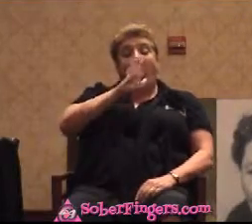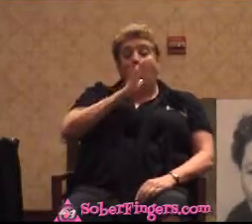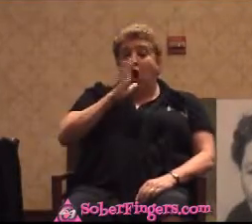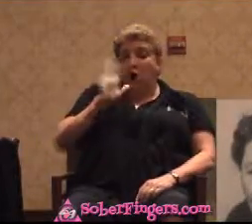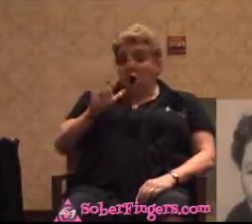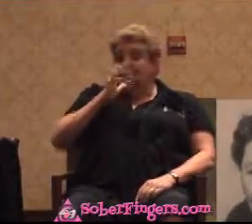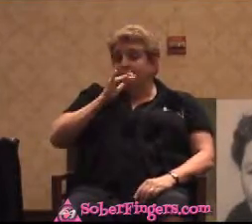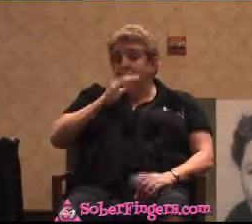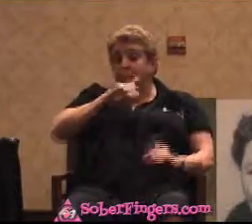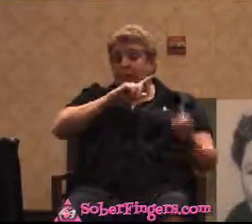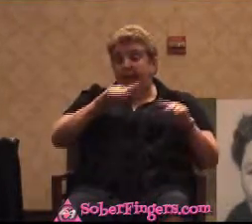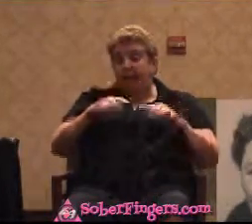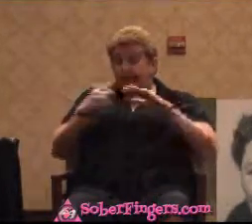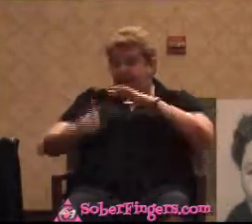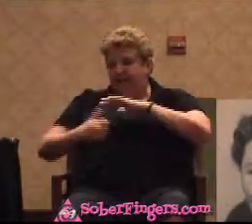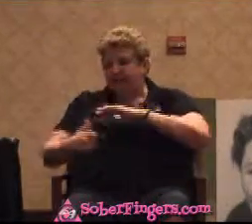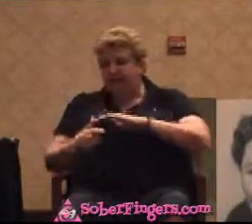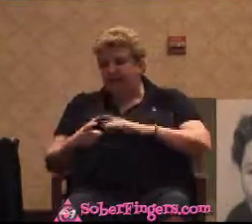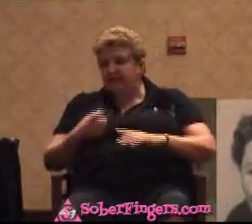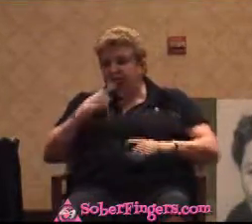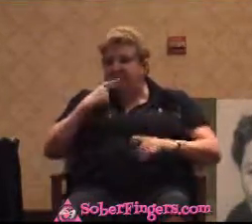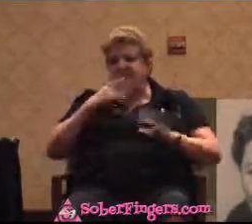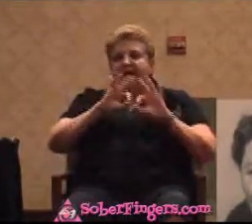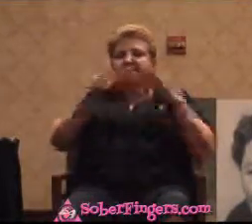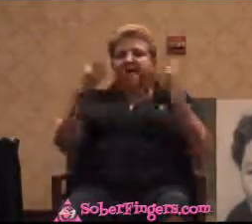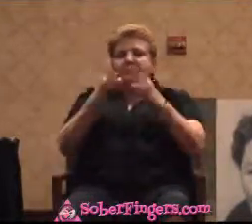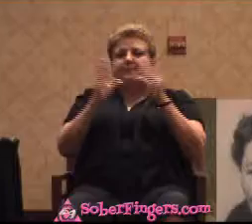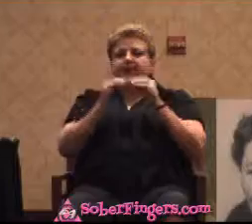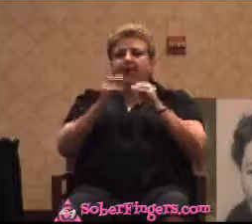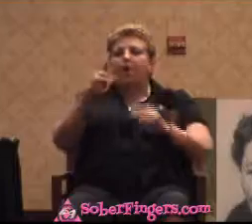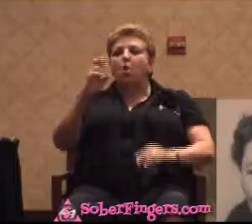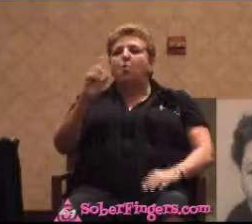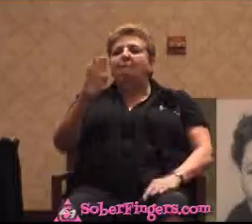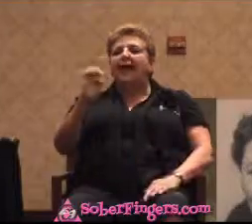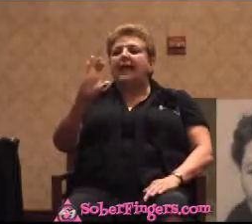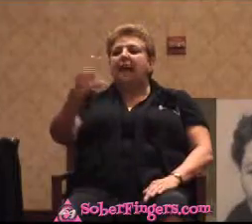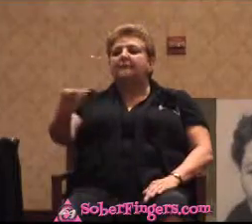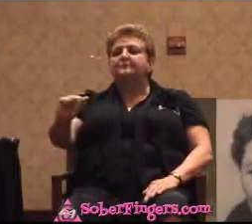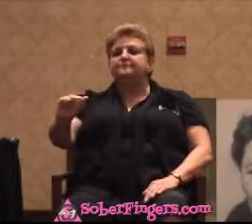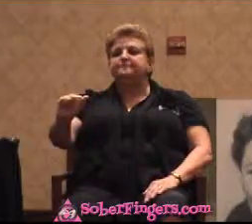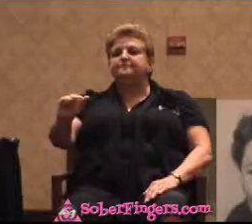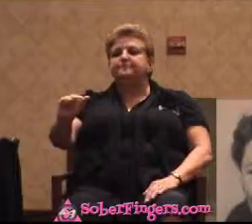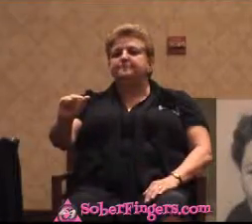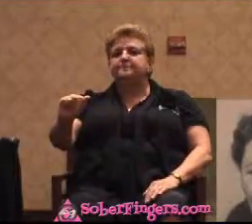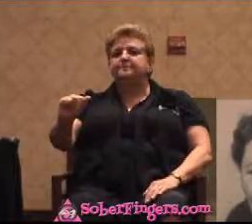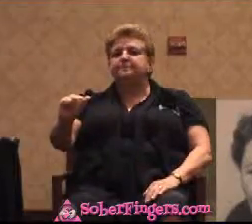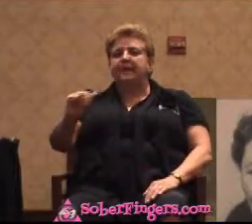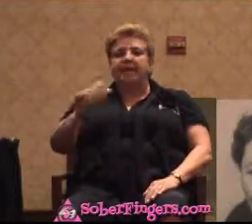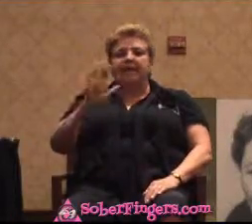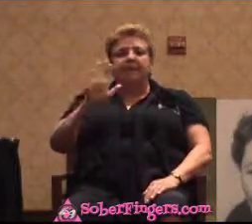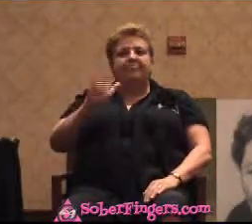basement. And she yells, family meeting. She goes, Rebecca? That's my white woman voice. Rebecca?